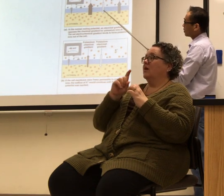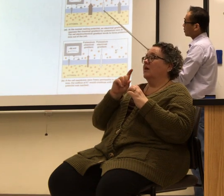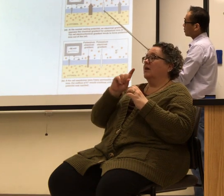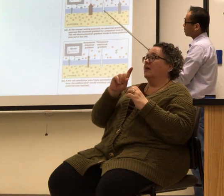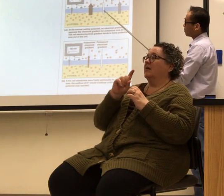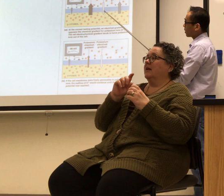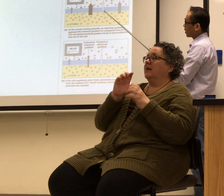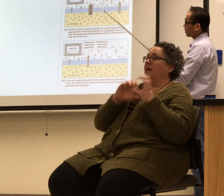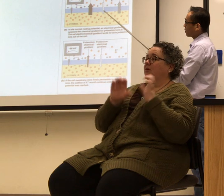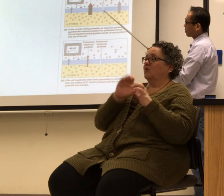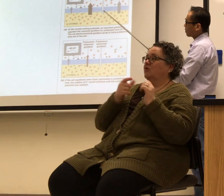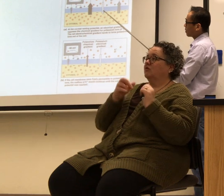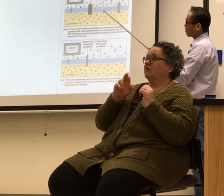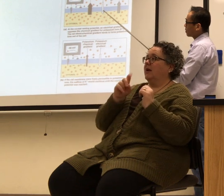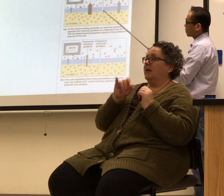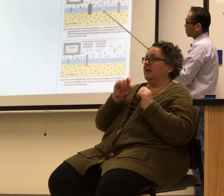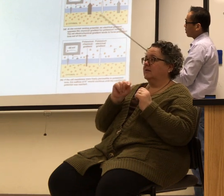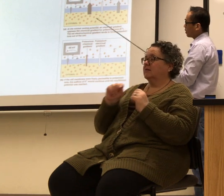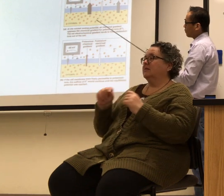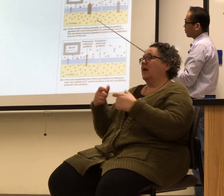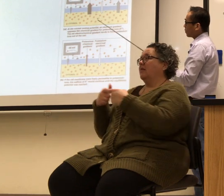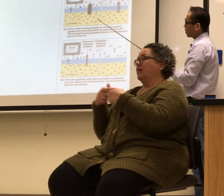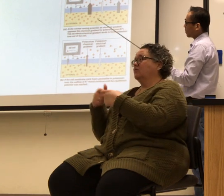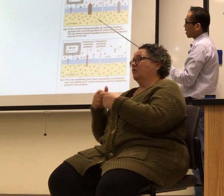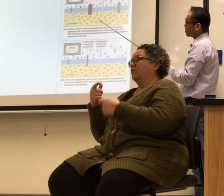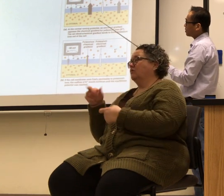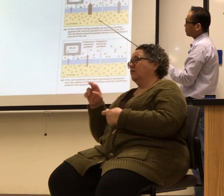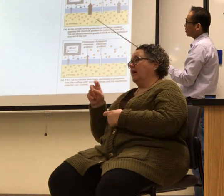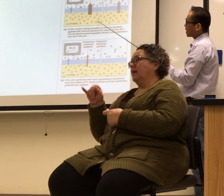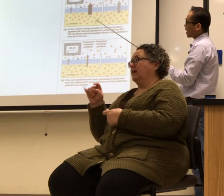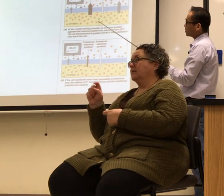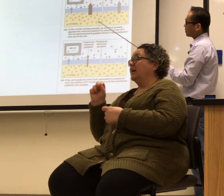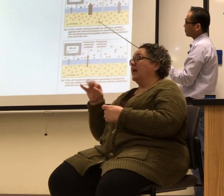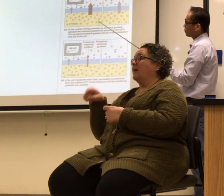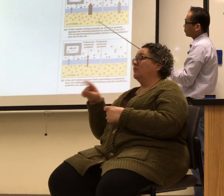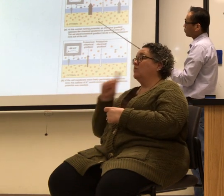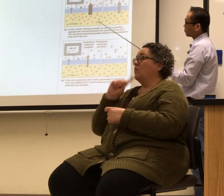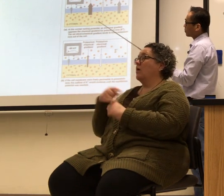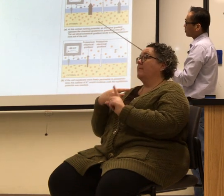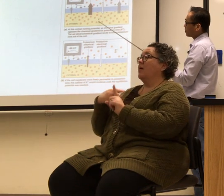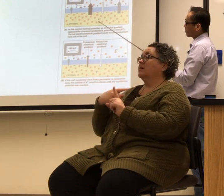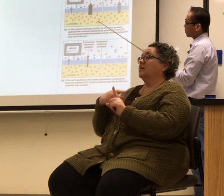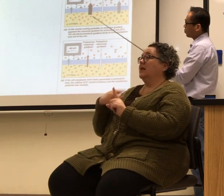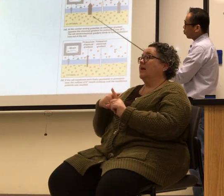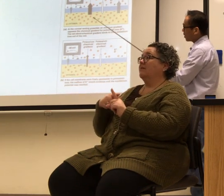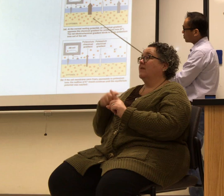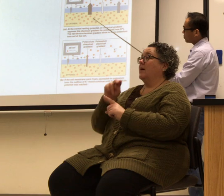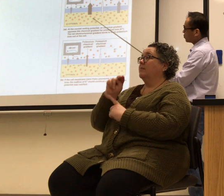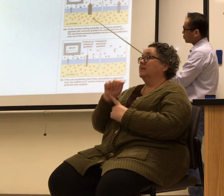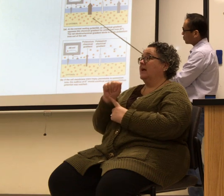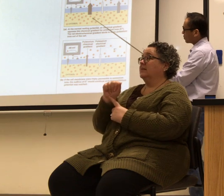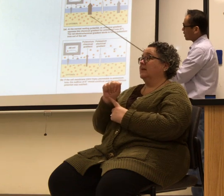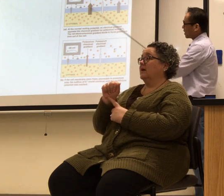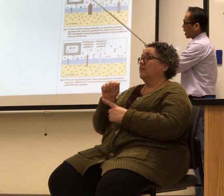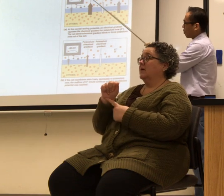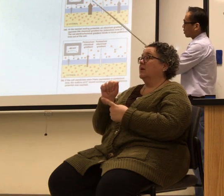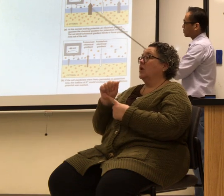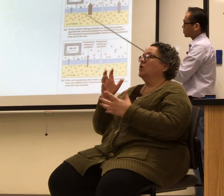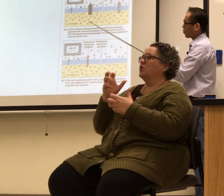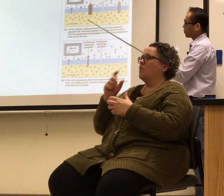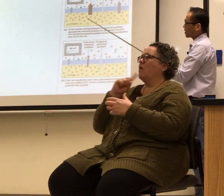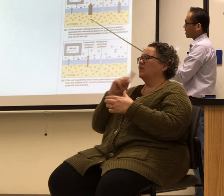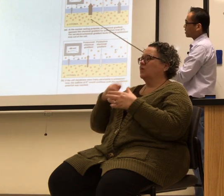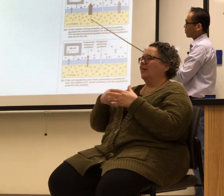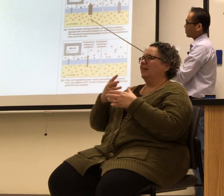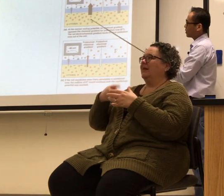gradient. Okay. If you're a positive potassium, you want to leak out